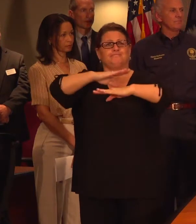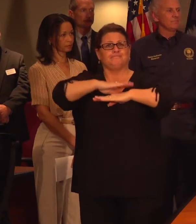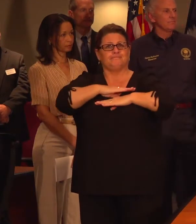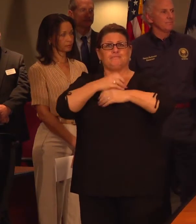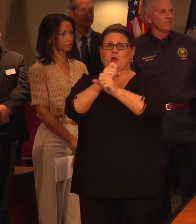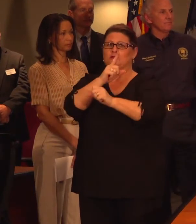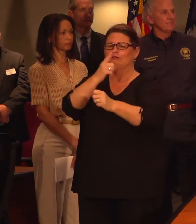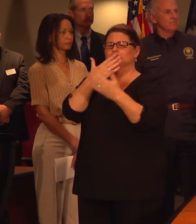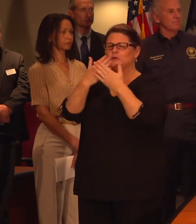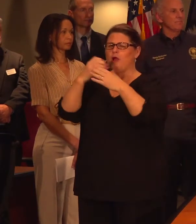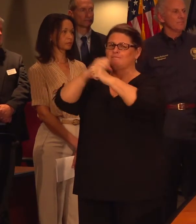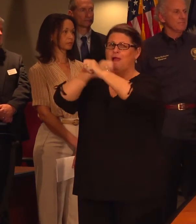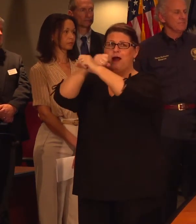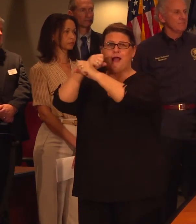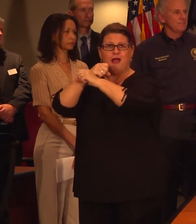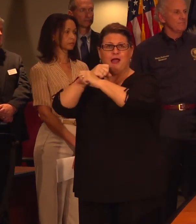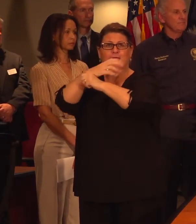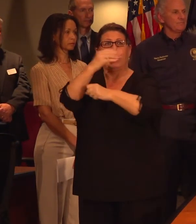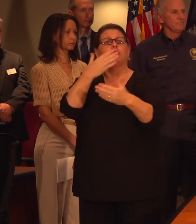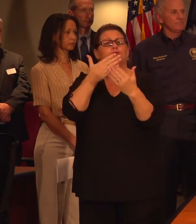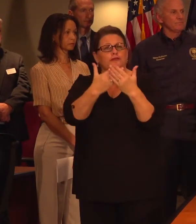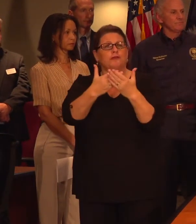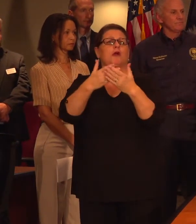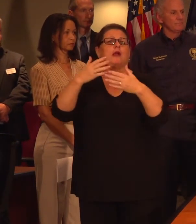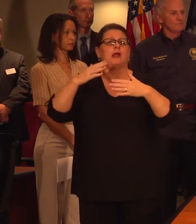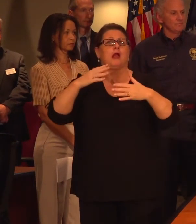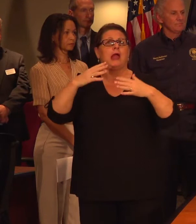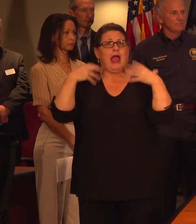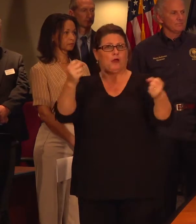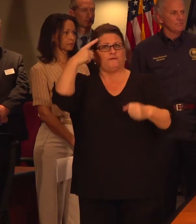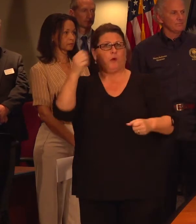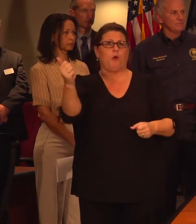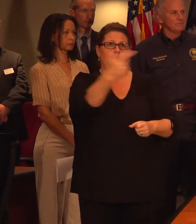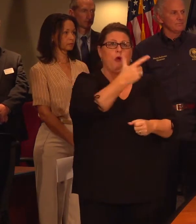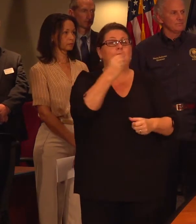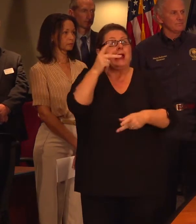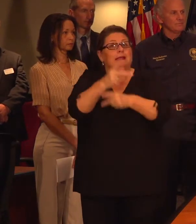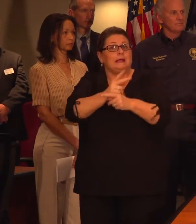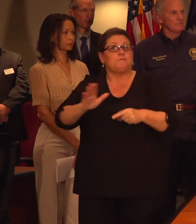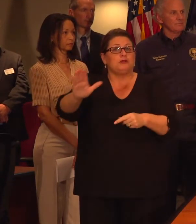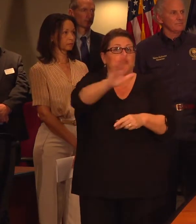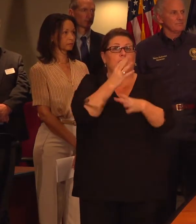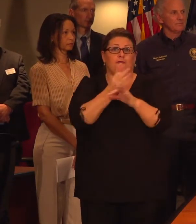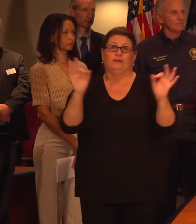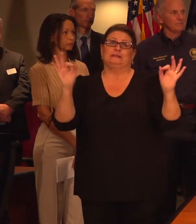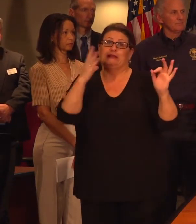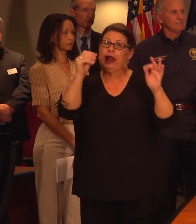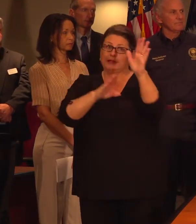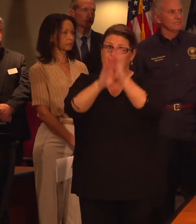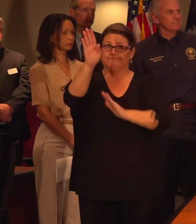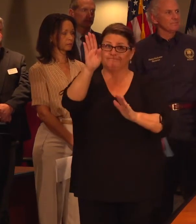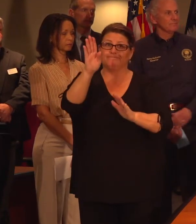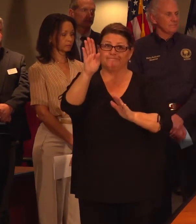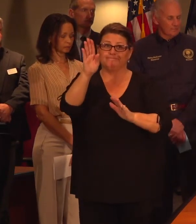defense, promote the general welfare, and secure the blessings of liberty to ourselves and our posterity." If